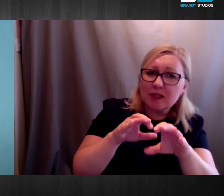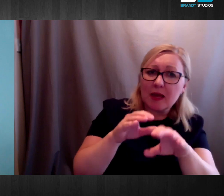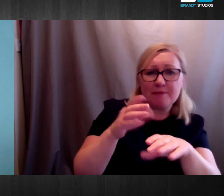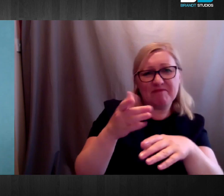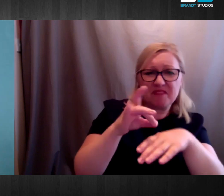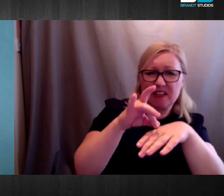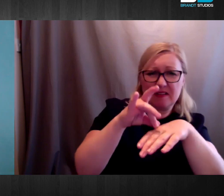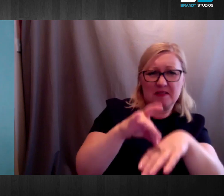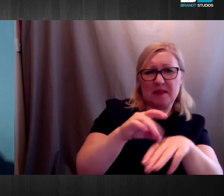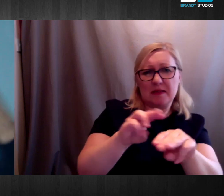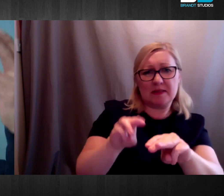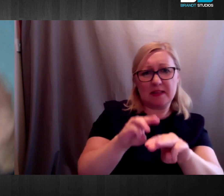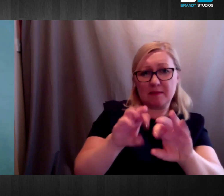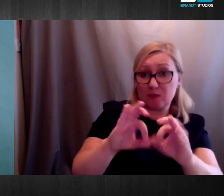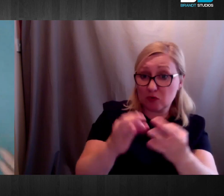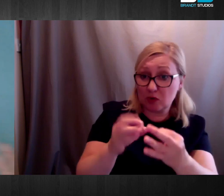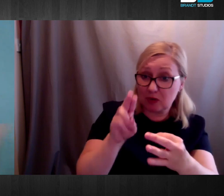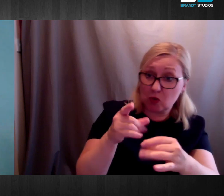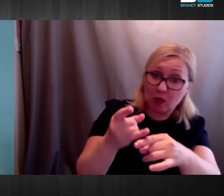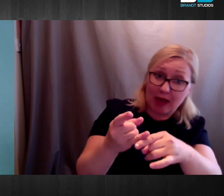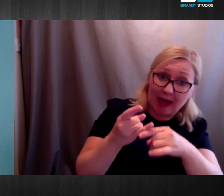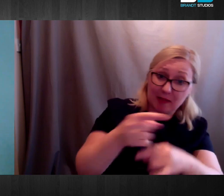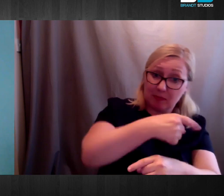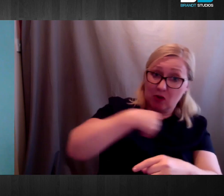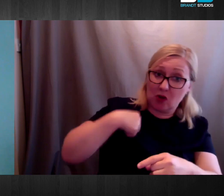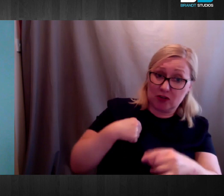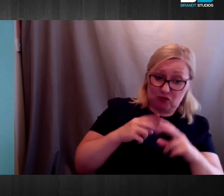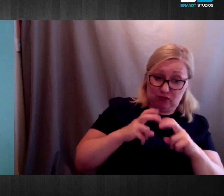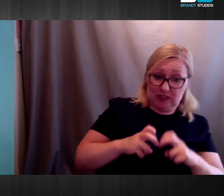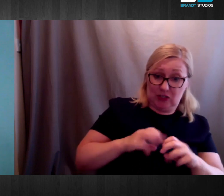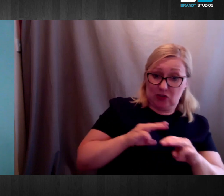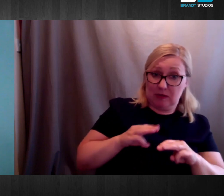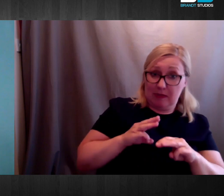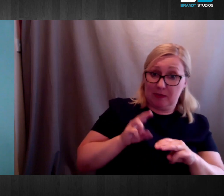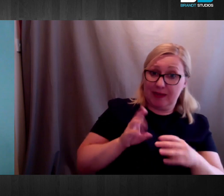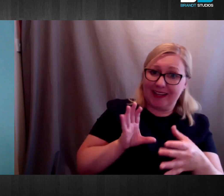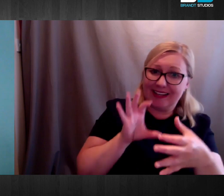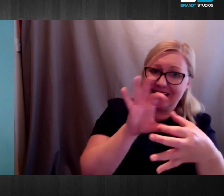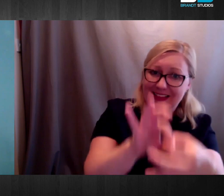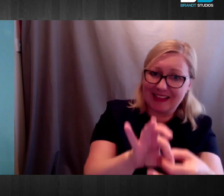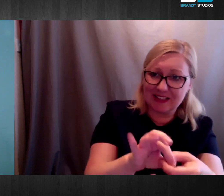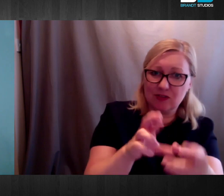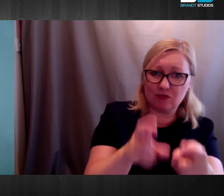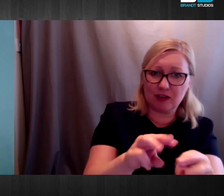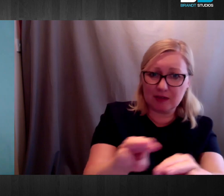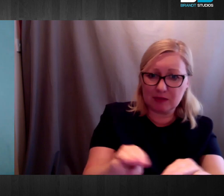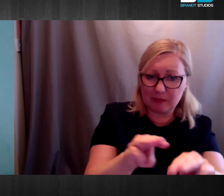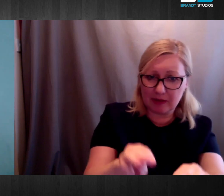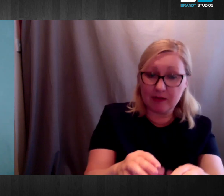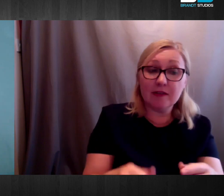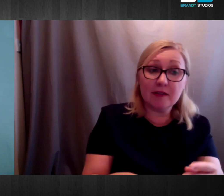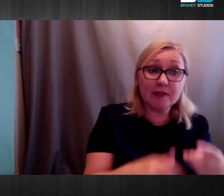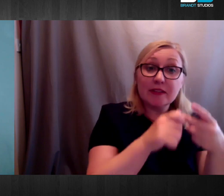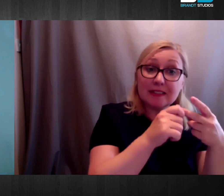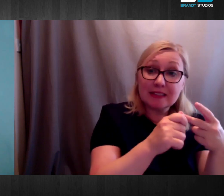health data research, the people looking at all the data science, they've got a really good group of patients, a